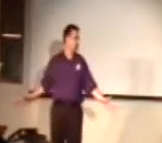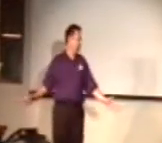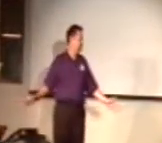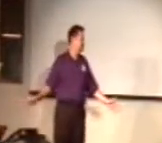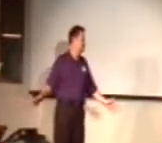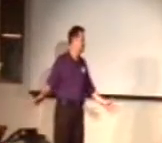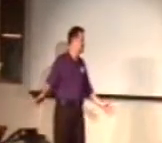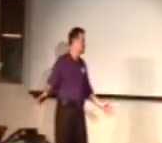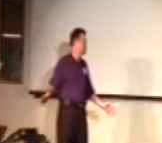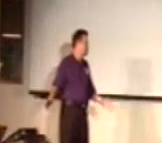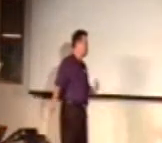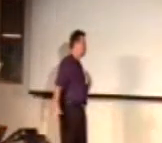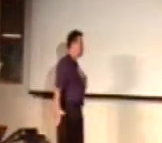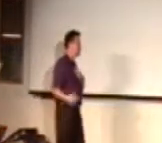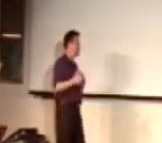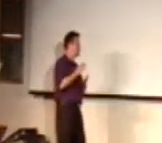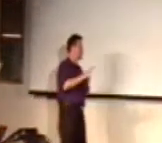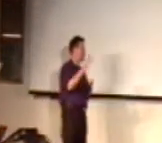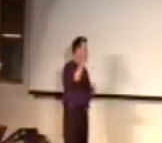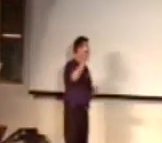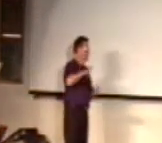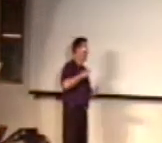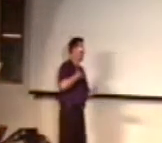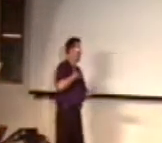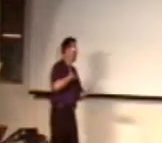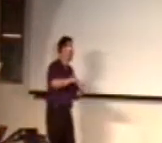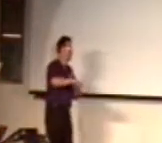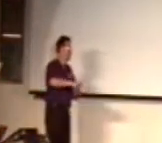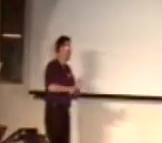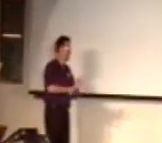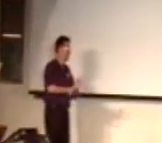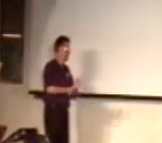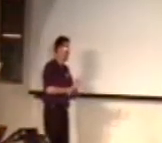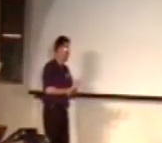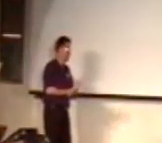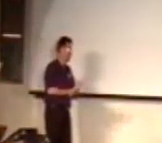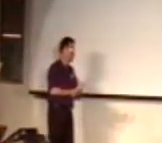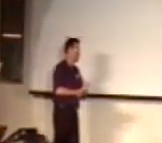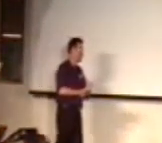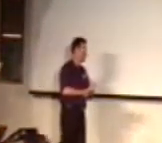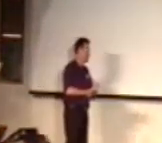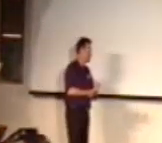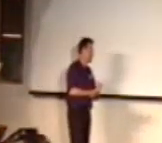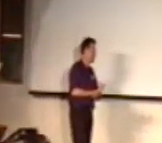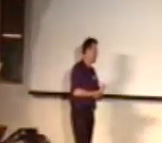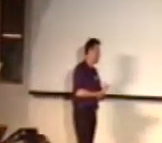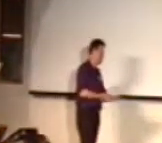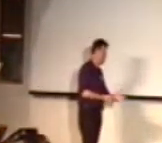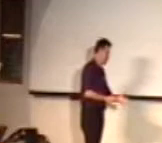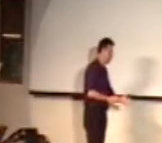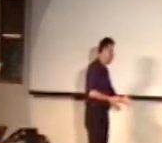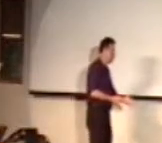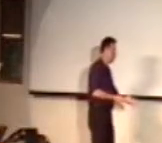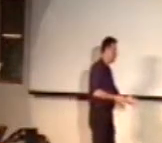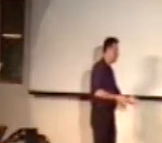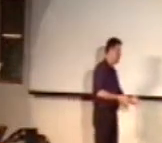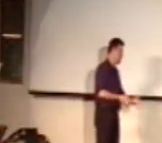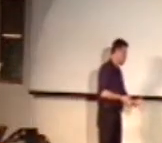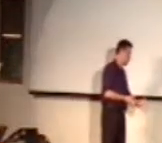She says he's a nice guy And I'd be impressed She wants to know if I approve